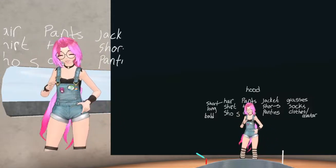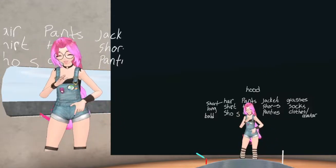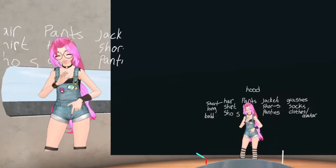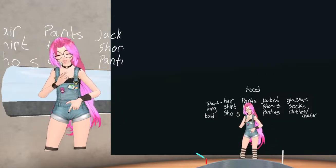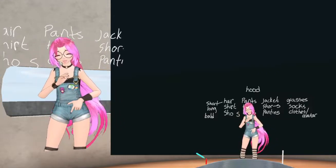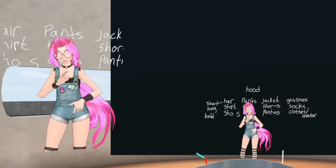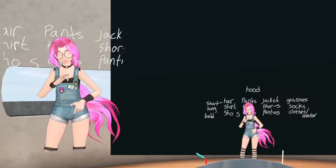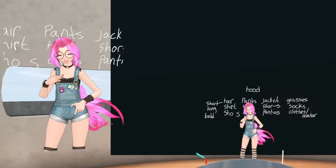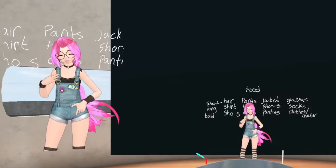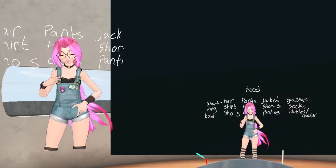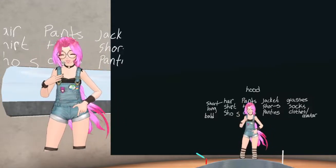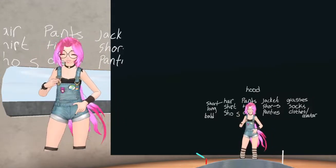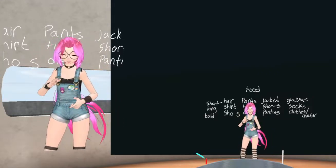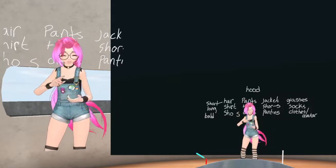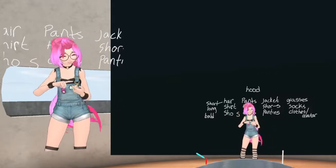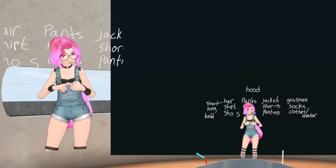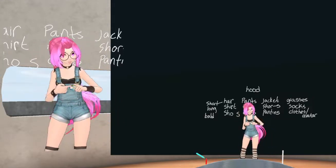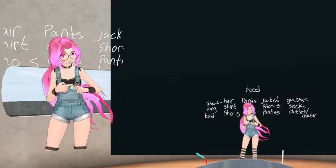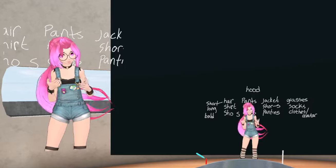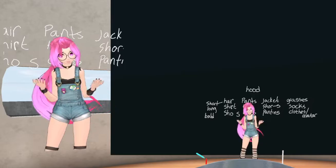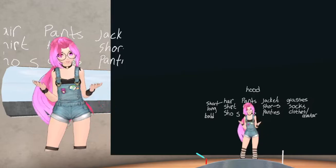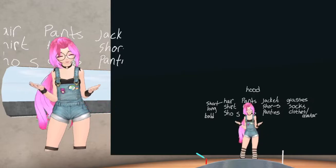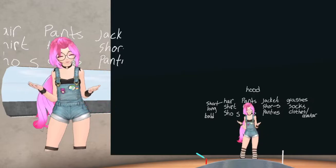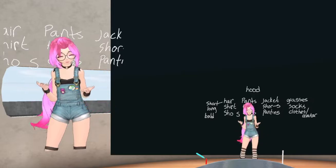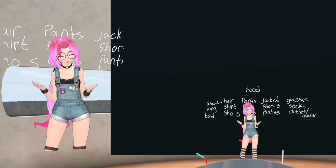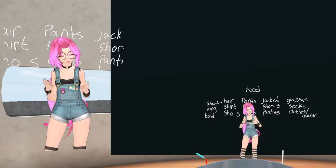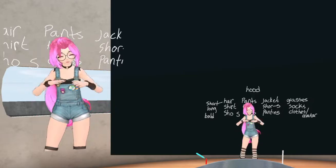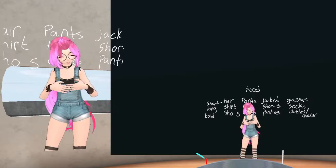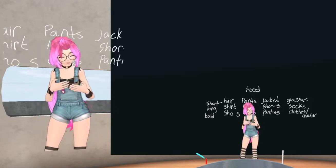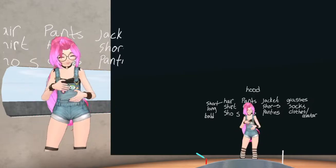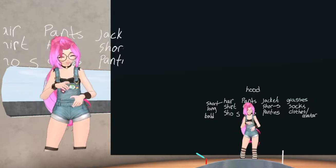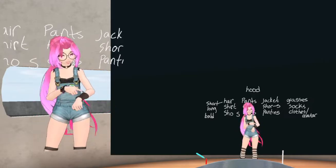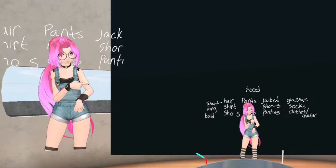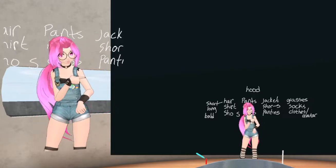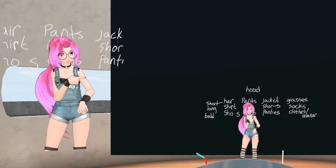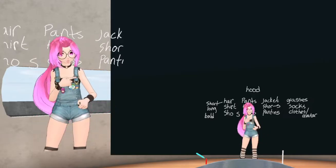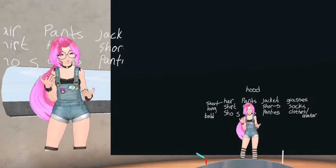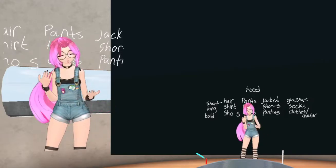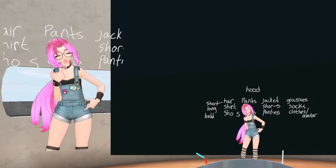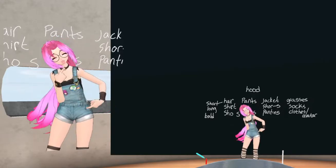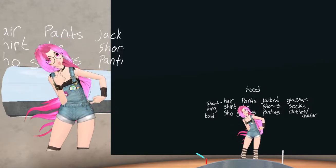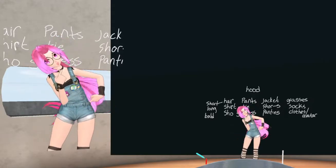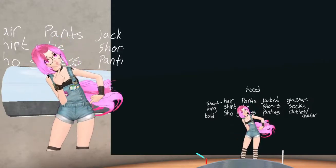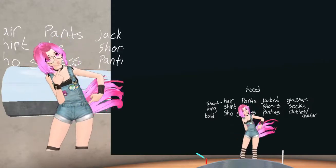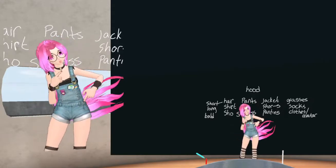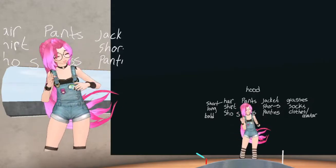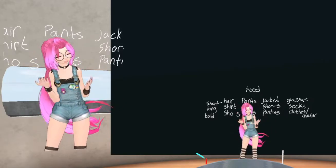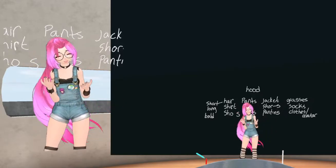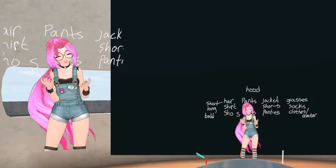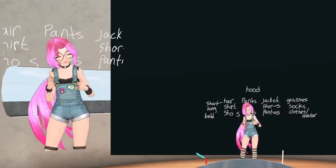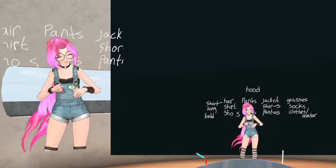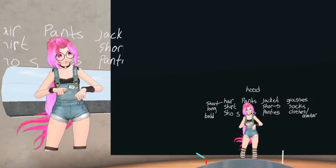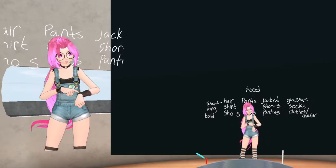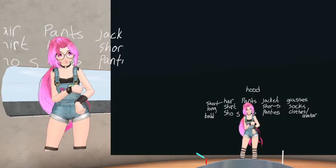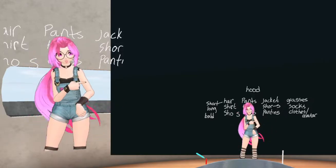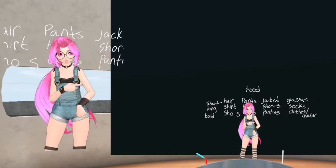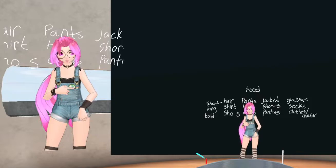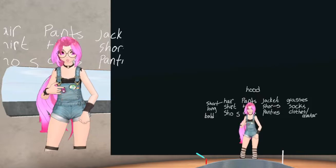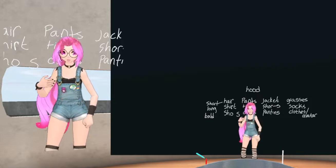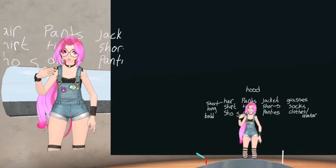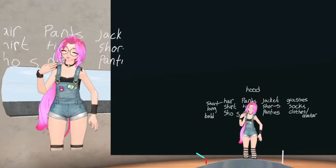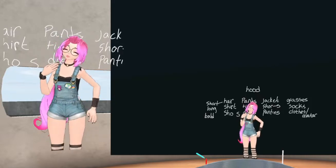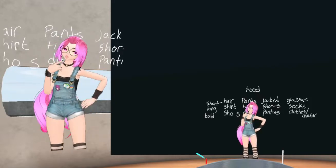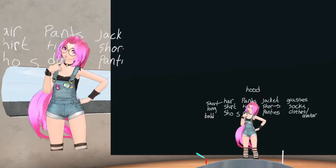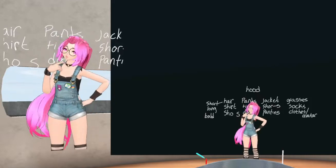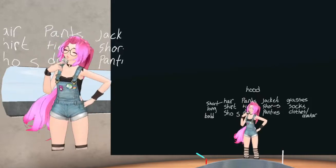and a very cool shirt. And then your friend says, well, how long is their hair? Well, I think I've seen them before, but I'm not sure. How long is